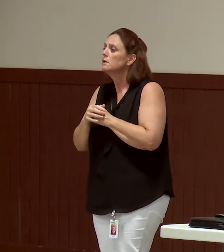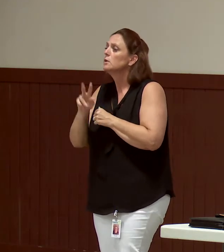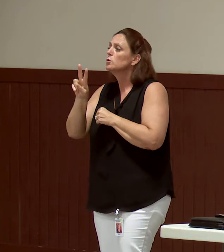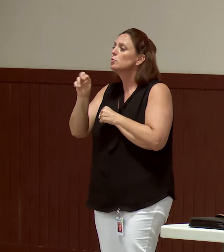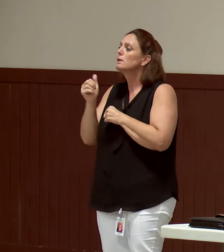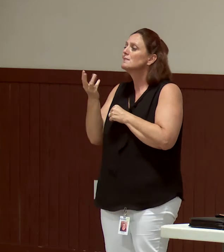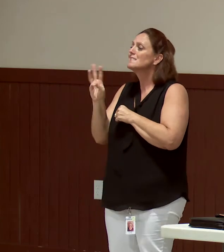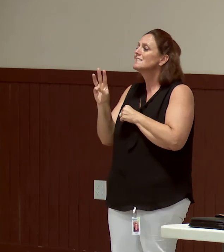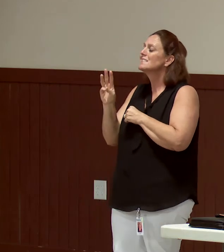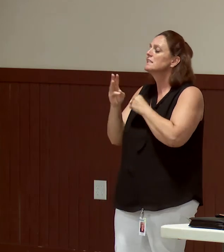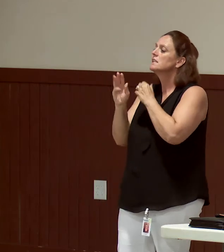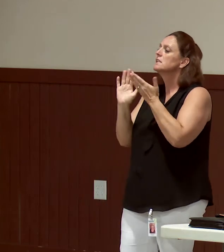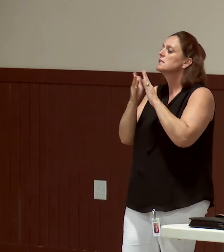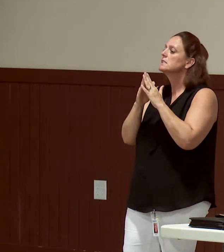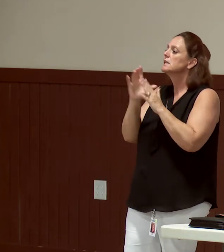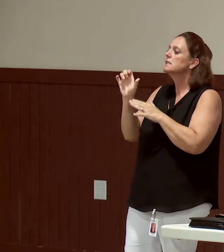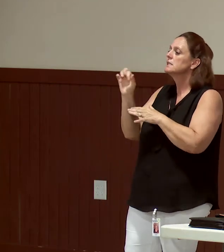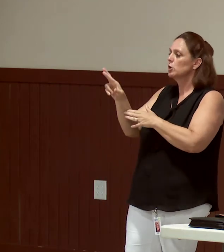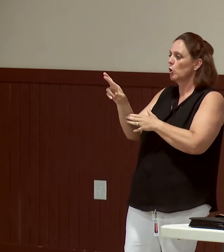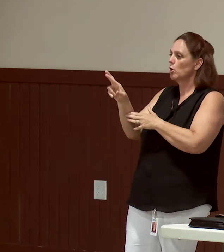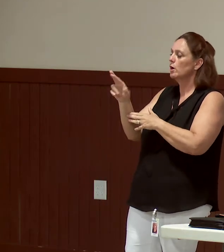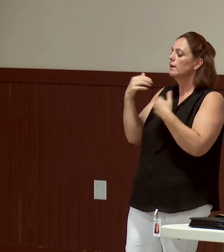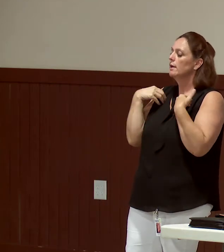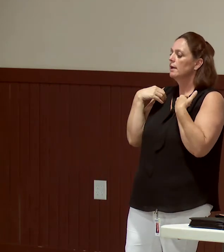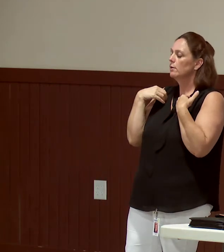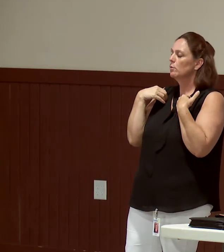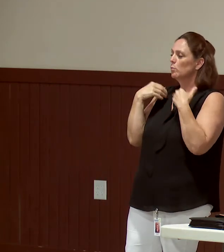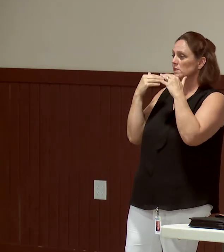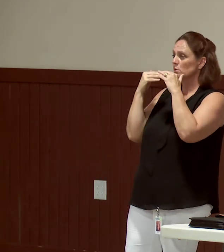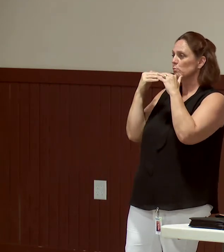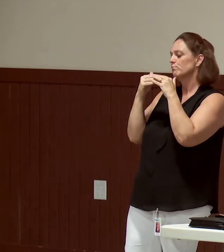Cedar Rapids was ranked 89th for its rate of